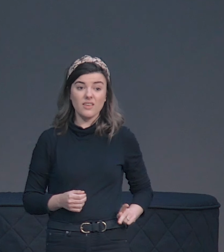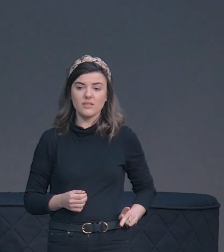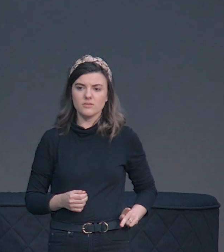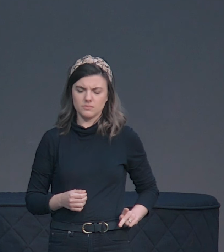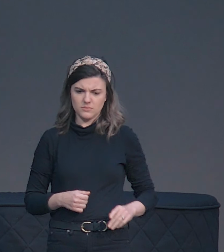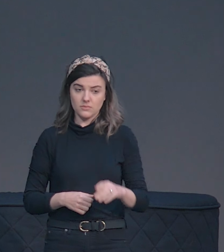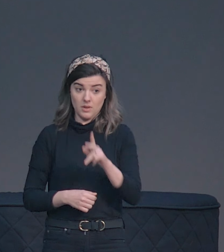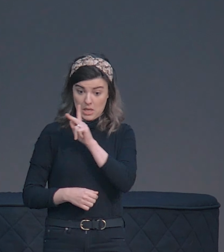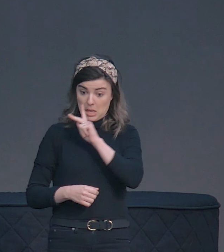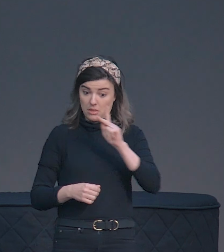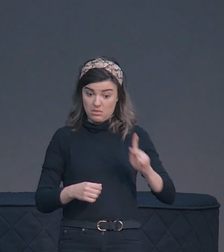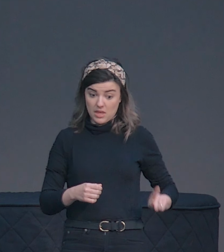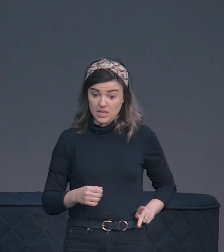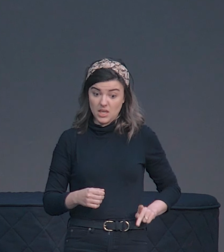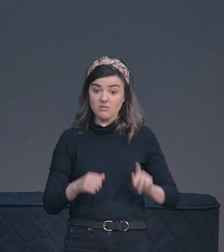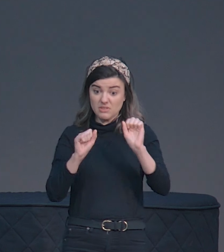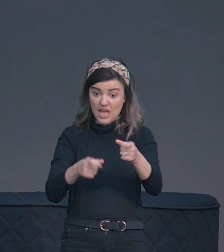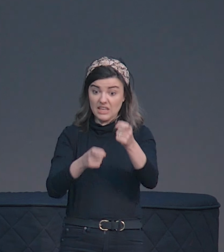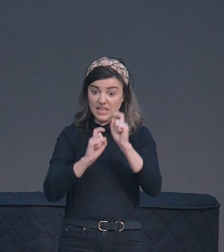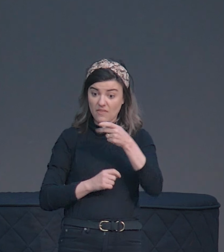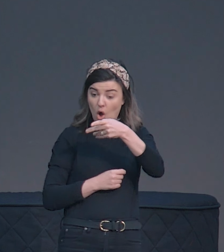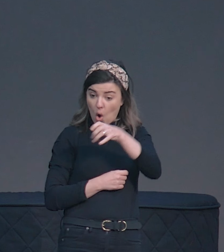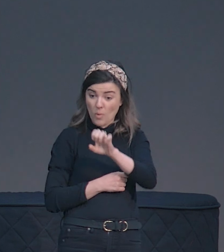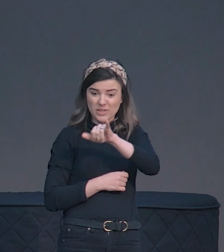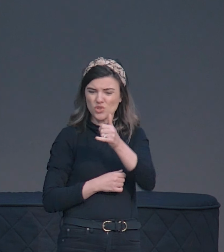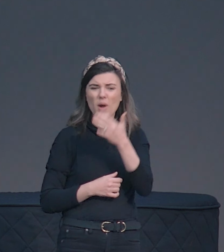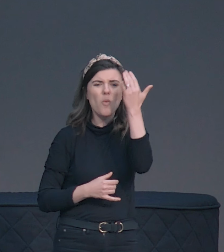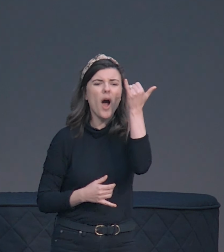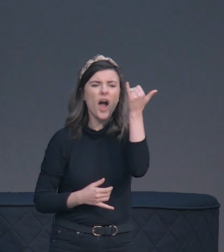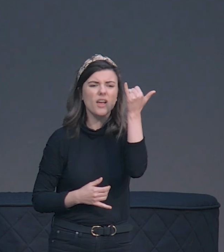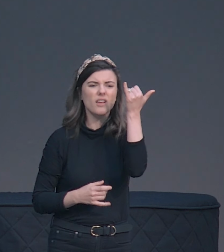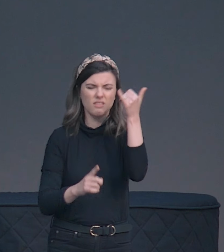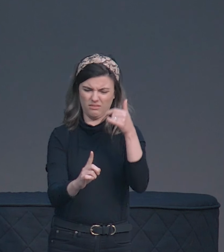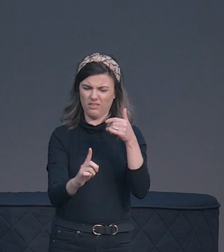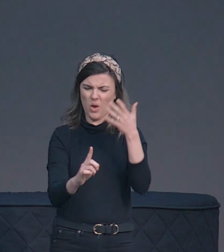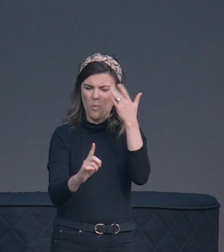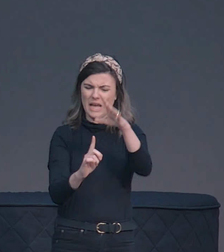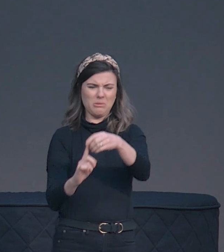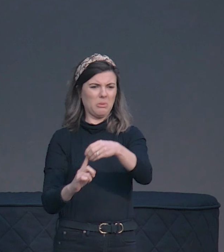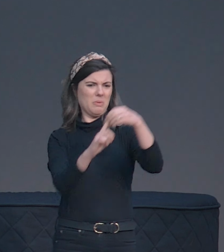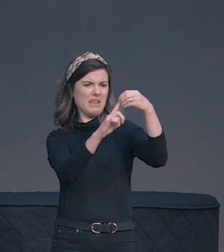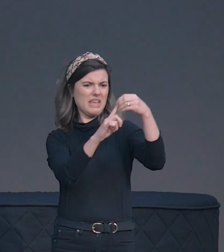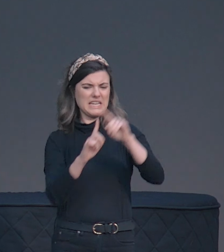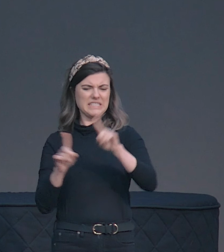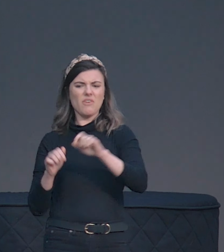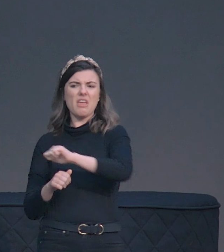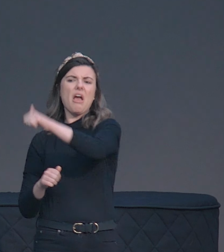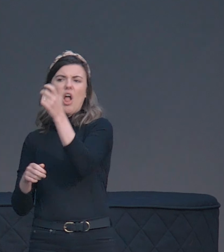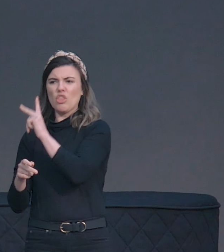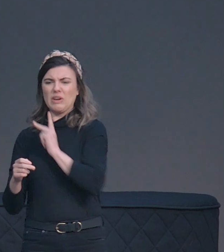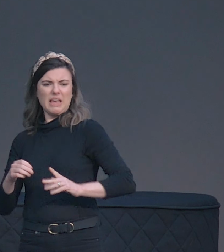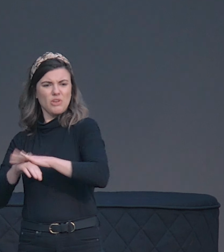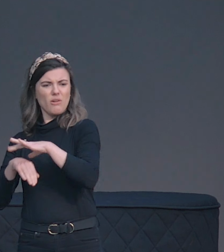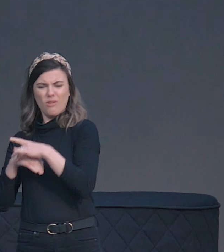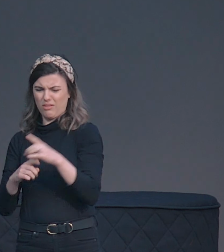This King Be The Source Of Hope And Joy What Is It That Makes This King Any Different From Other Kings On Earth